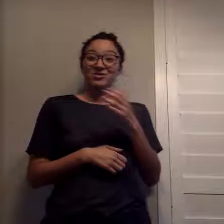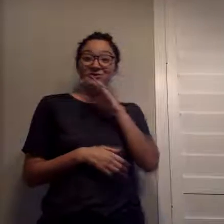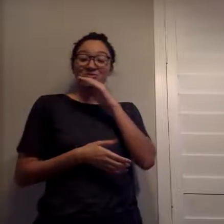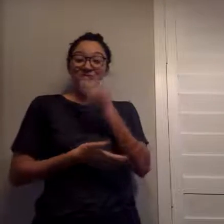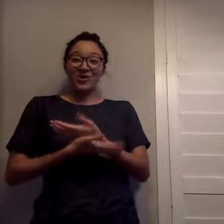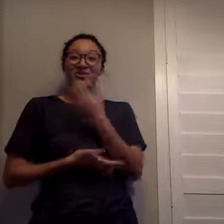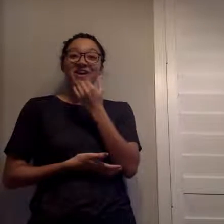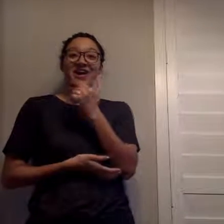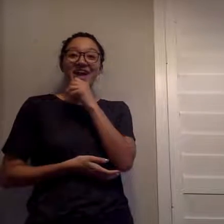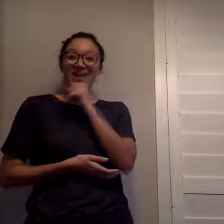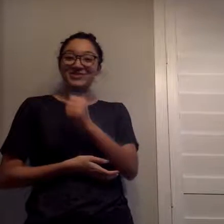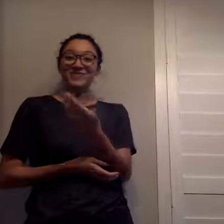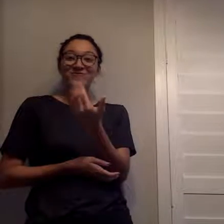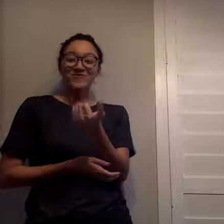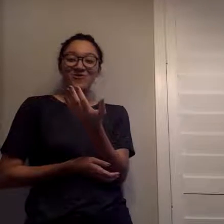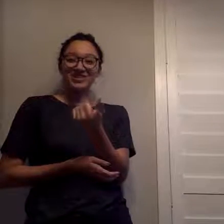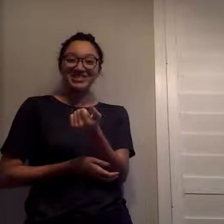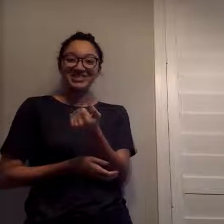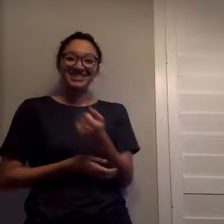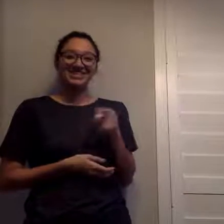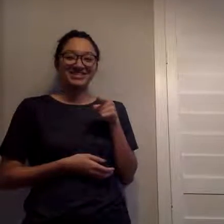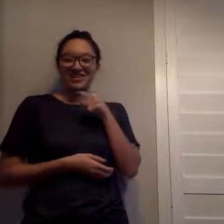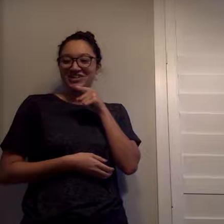illustrations. Yeah.